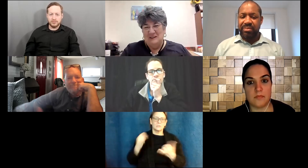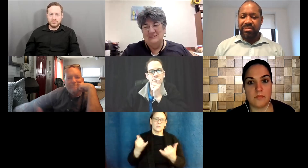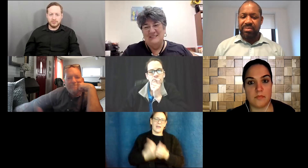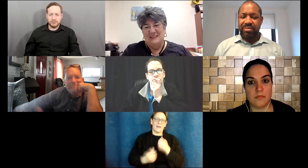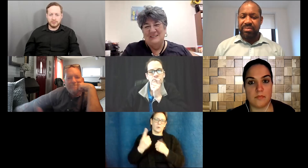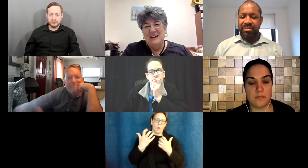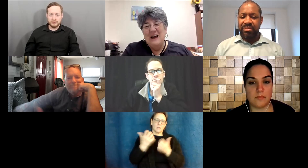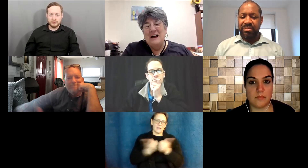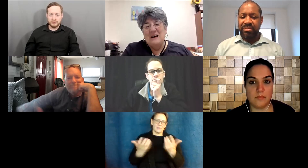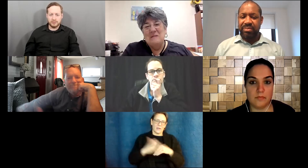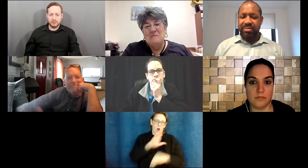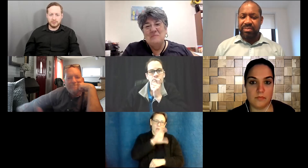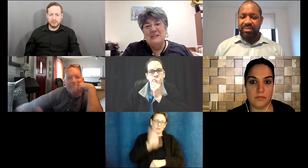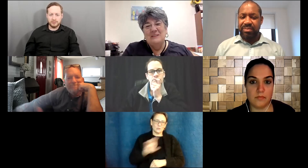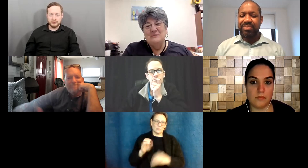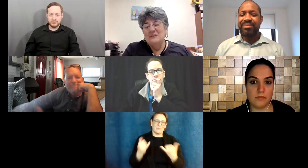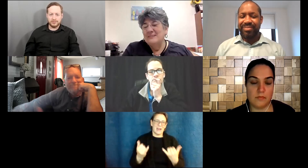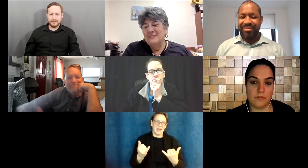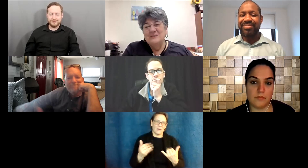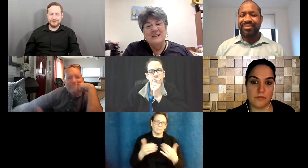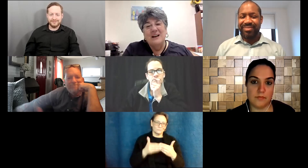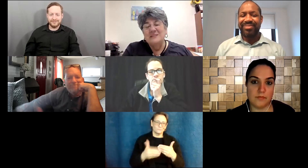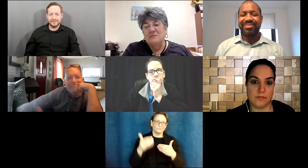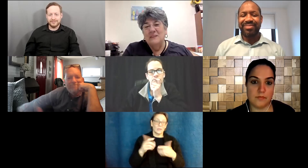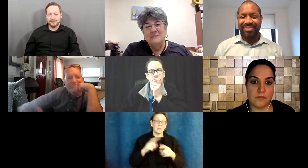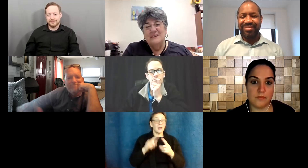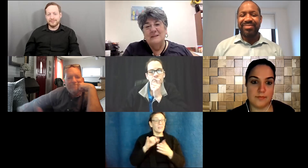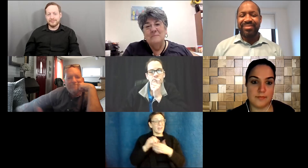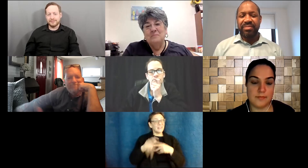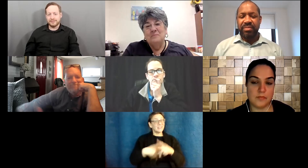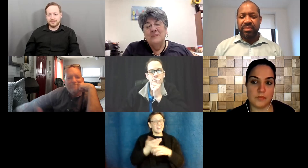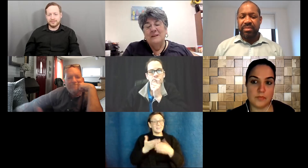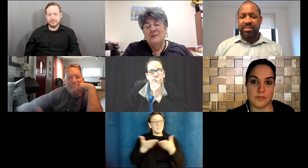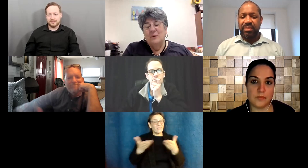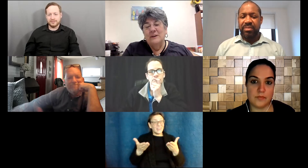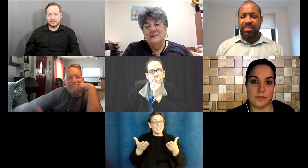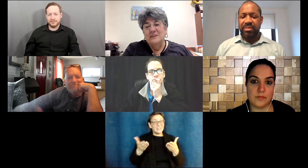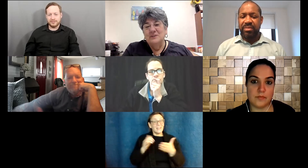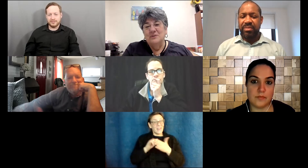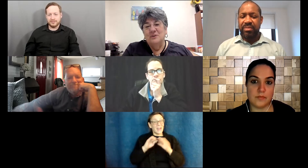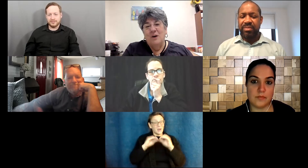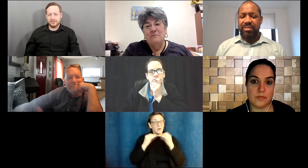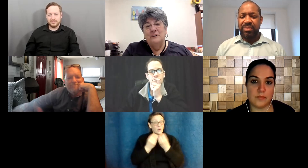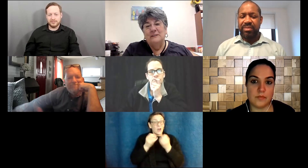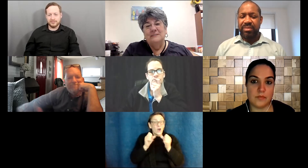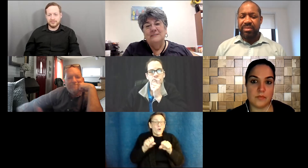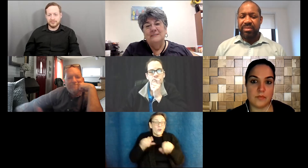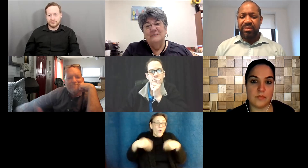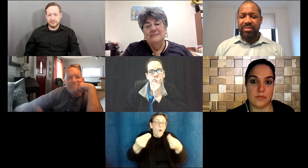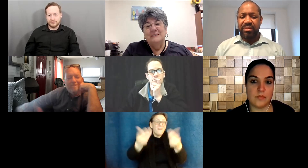you know? So, but those are the kinds of things that an organization could